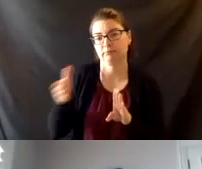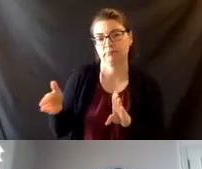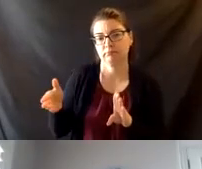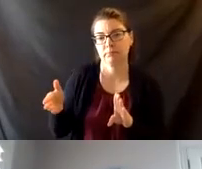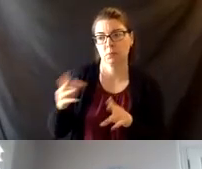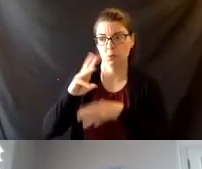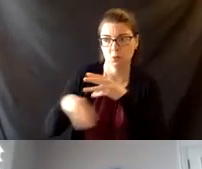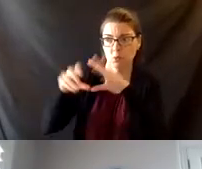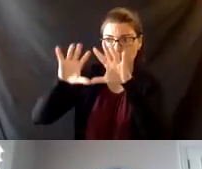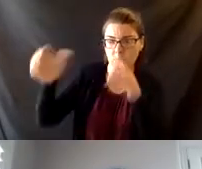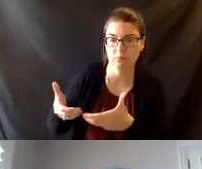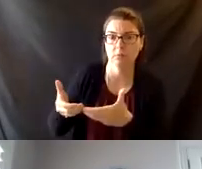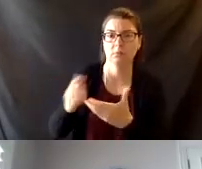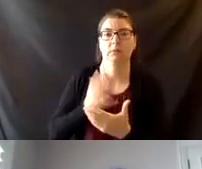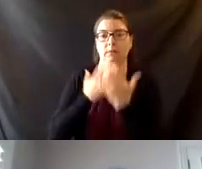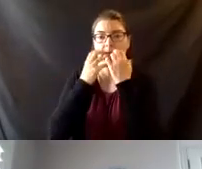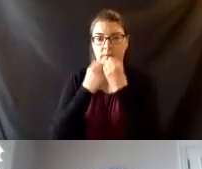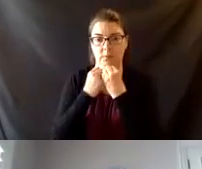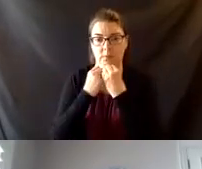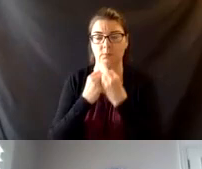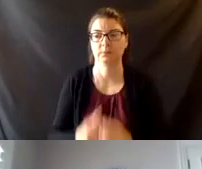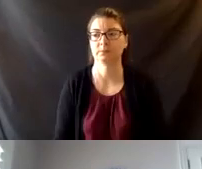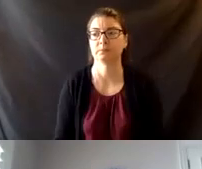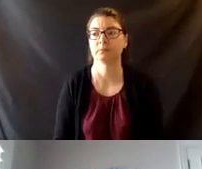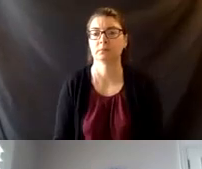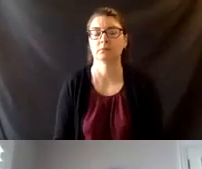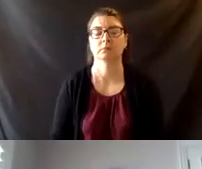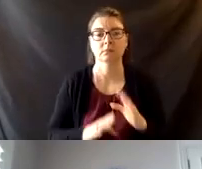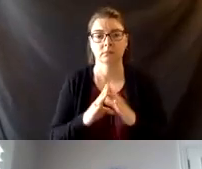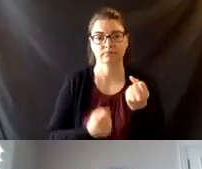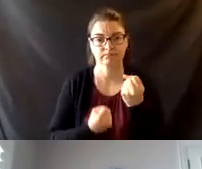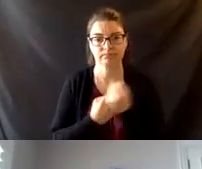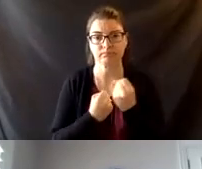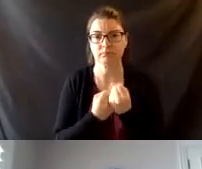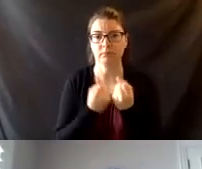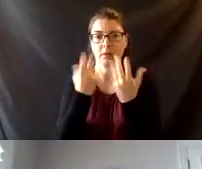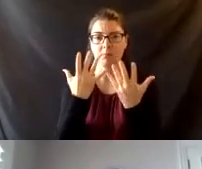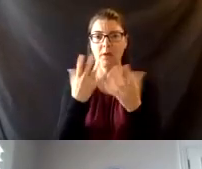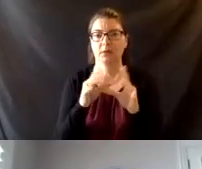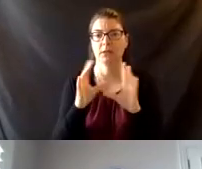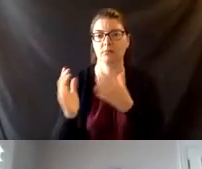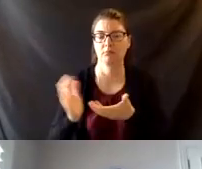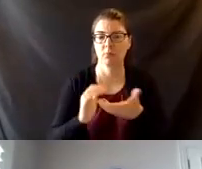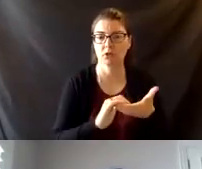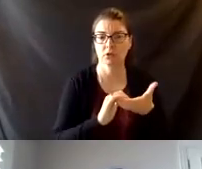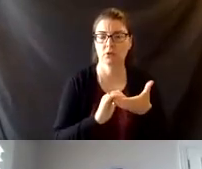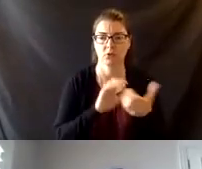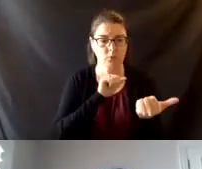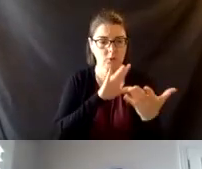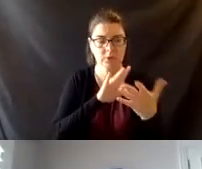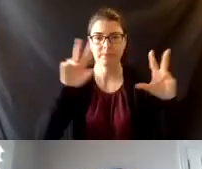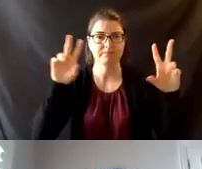us, and to our values. We are building and strengthening multi-sector partnerships that allow us to face global issues like climate